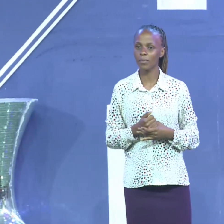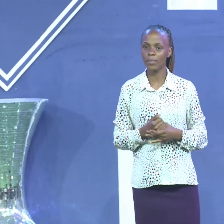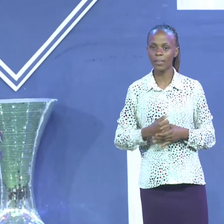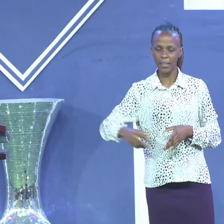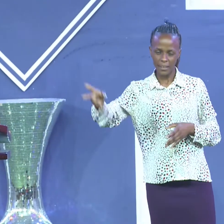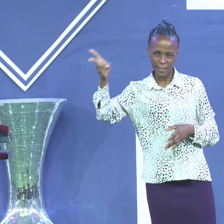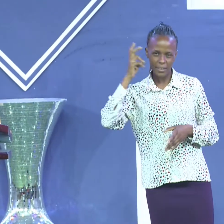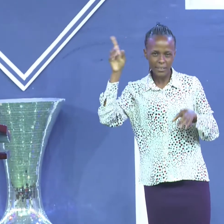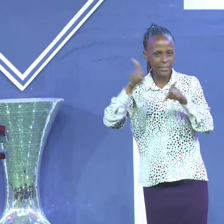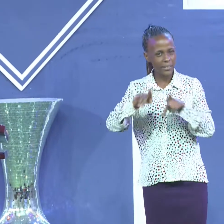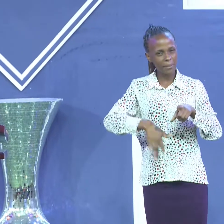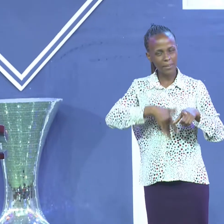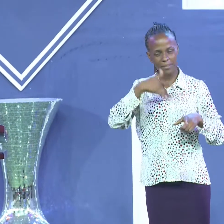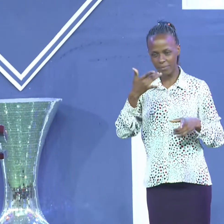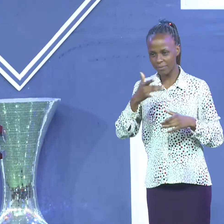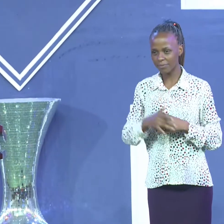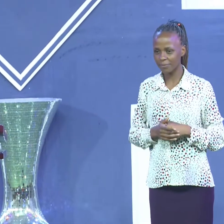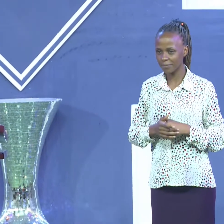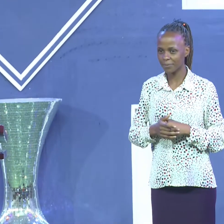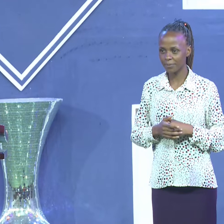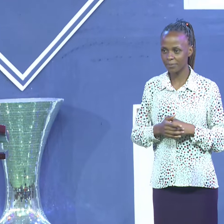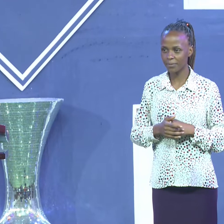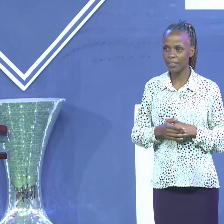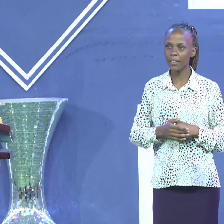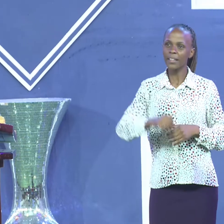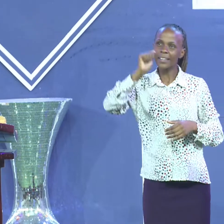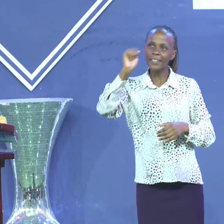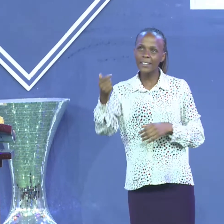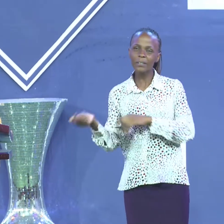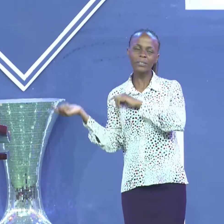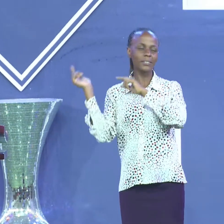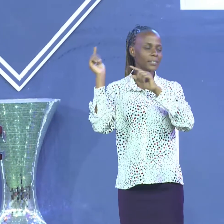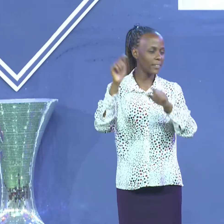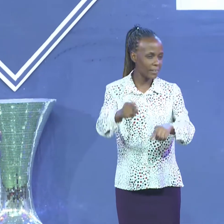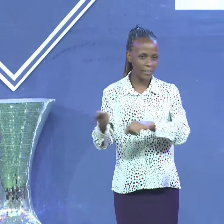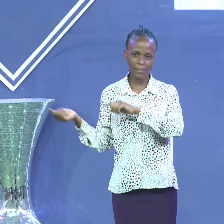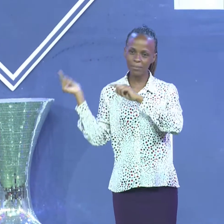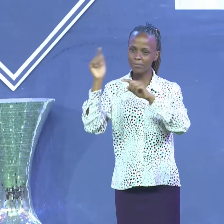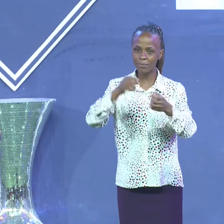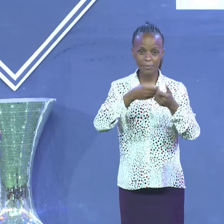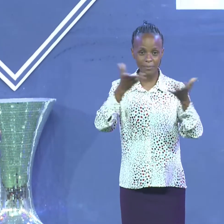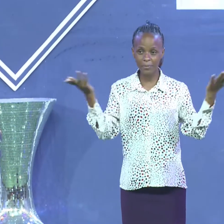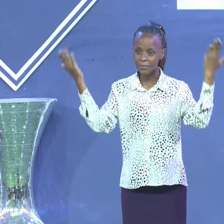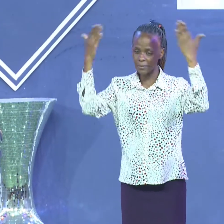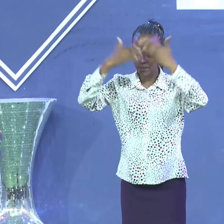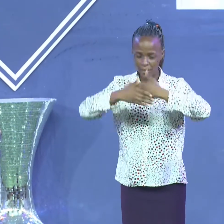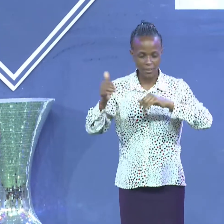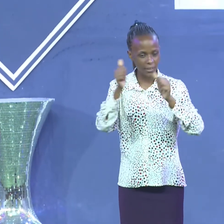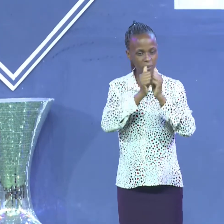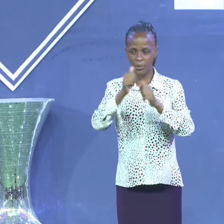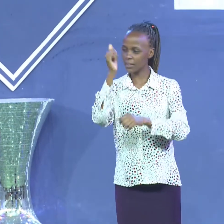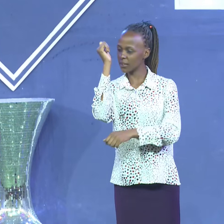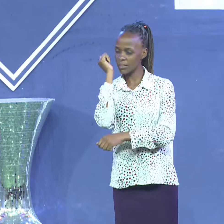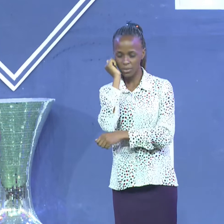Ulira, chino chempulira. This is what I feel. I used to come here for various